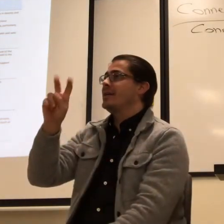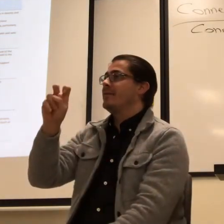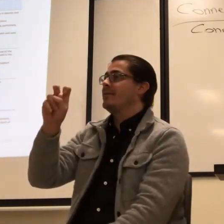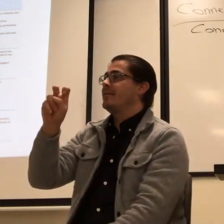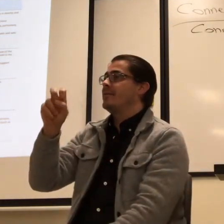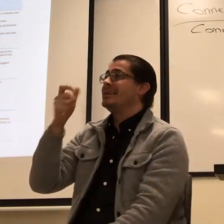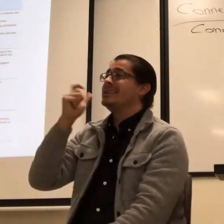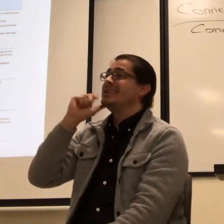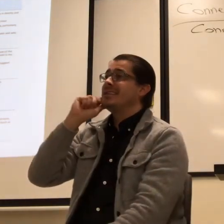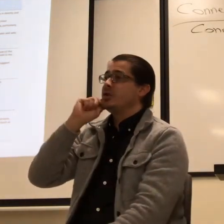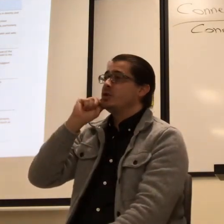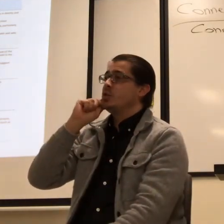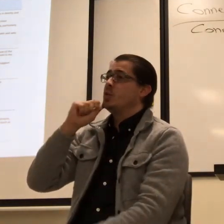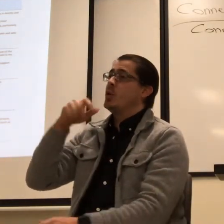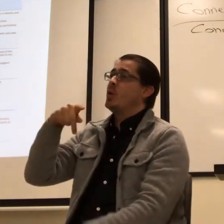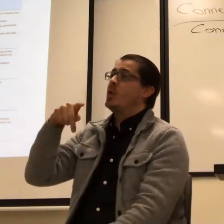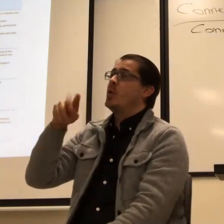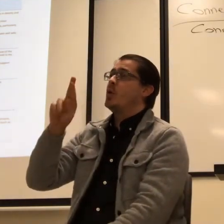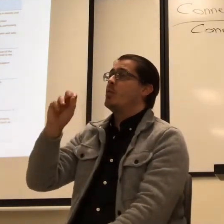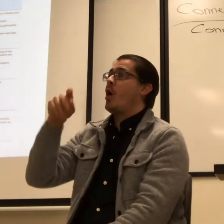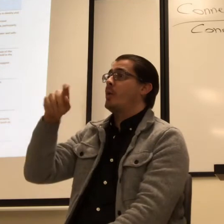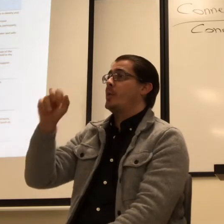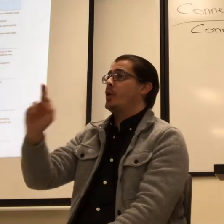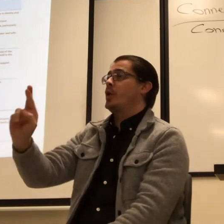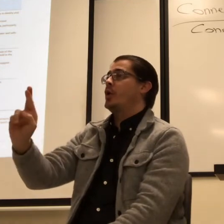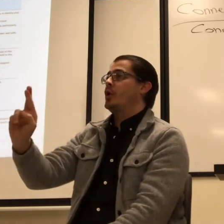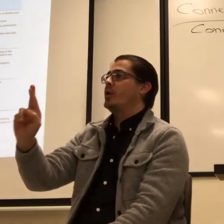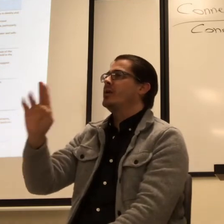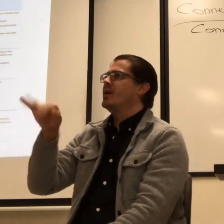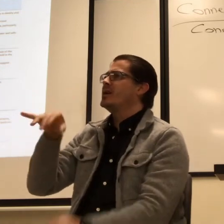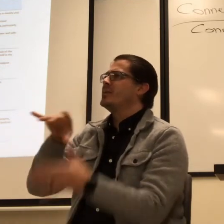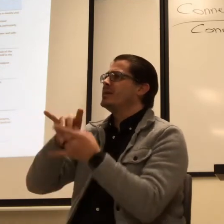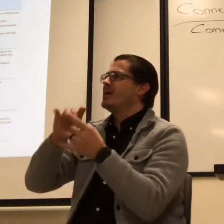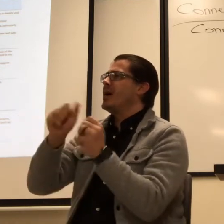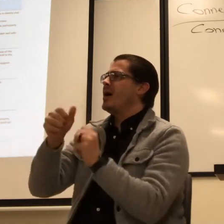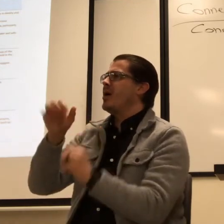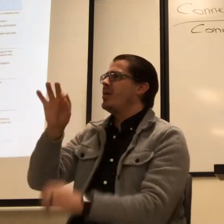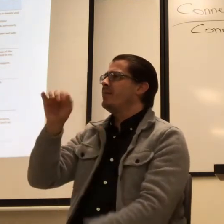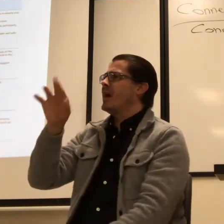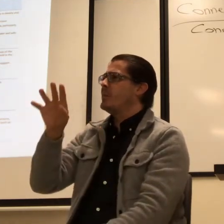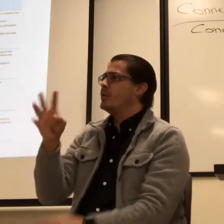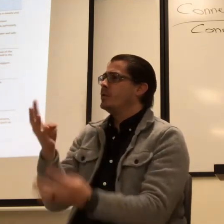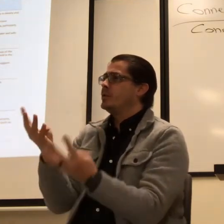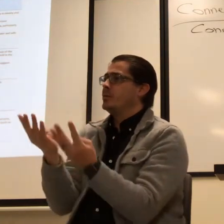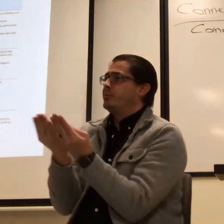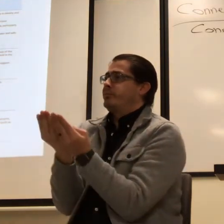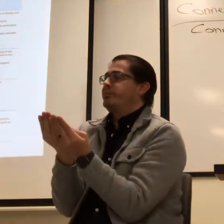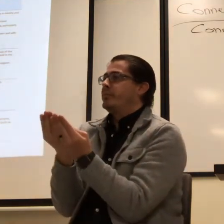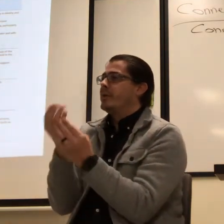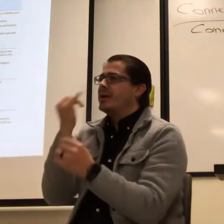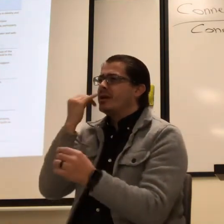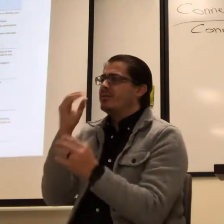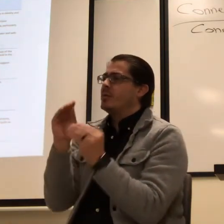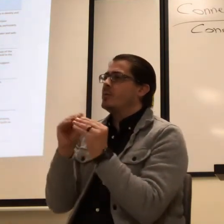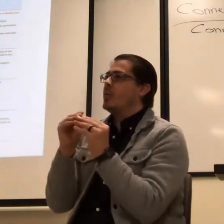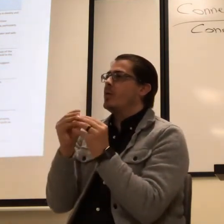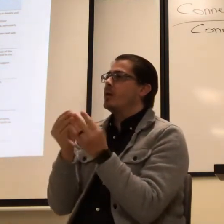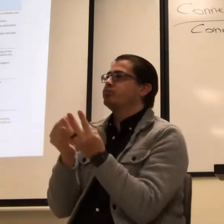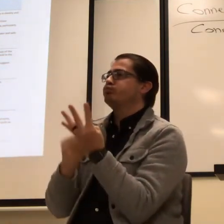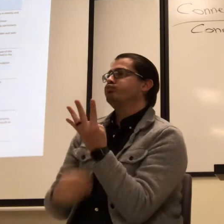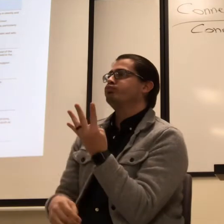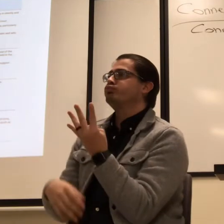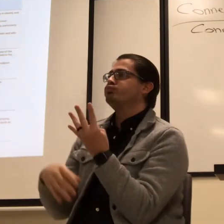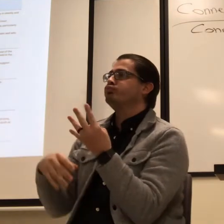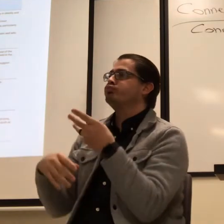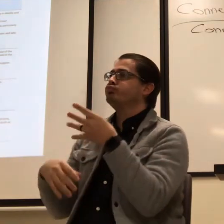tissue proper, it's based on how the fibers pack together. If the fibers are more or less loosely